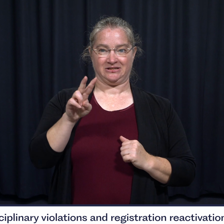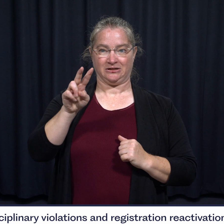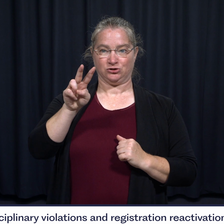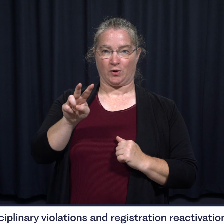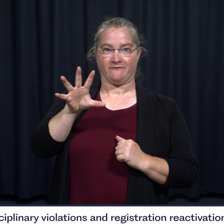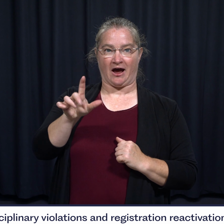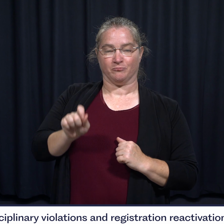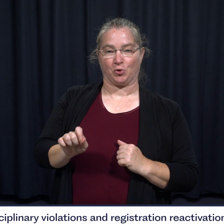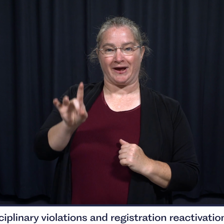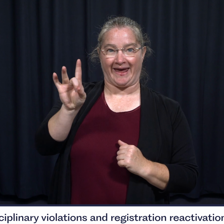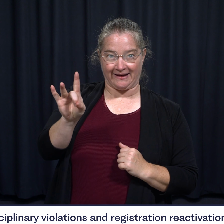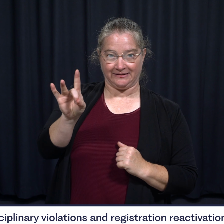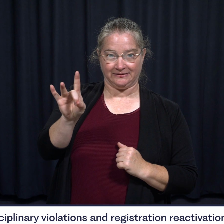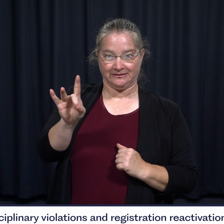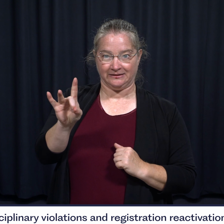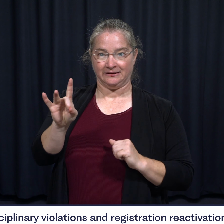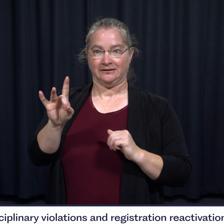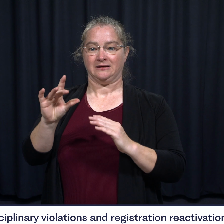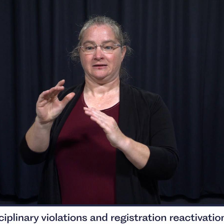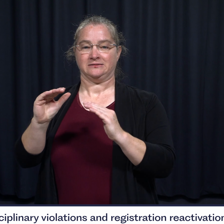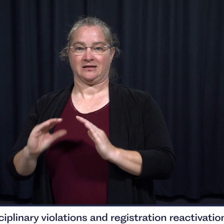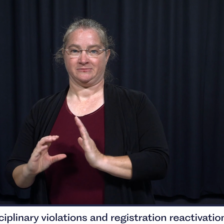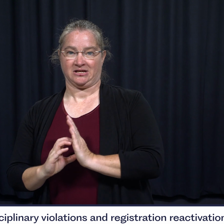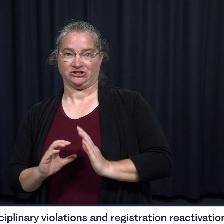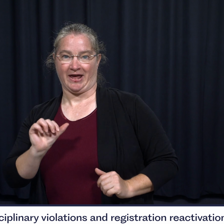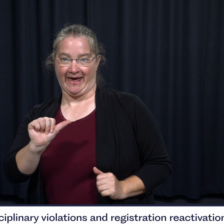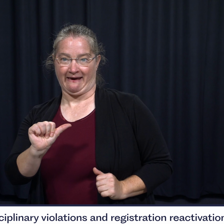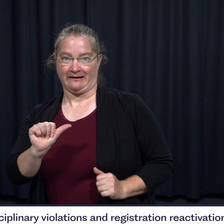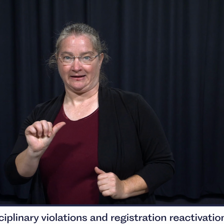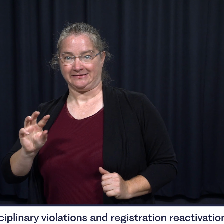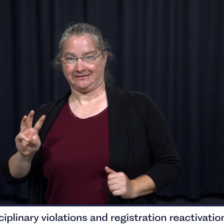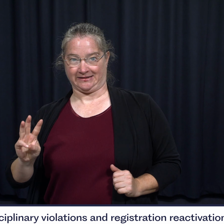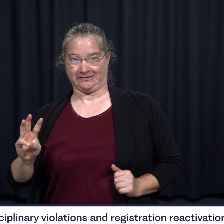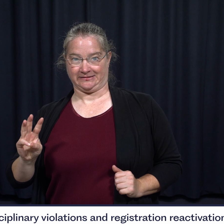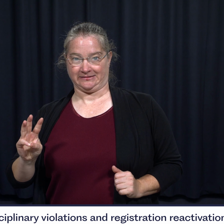1725.8, Subsection A 6, and Section